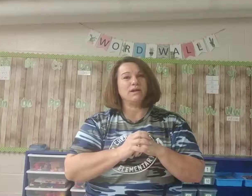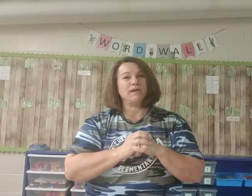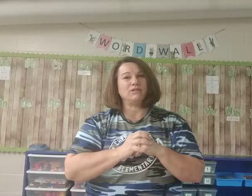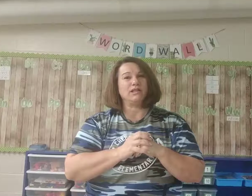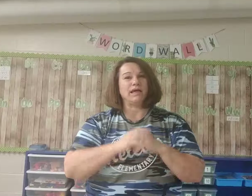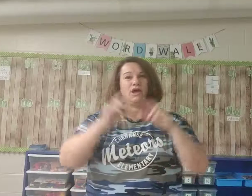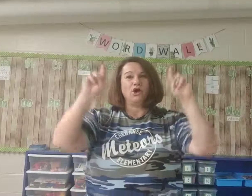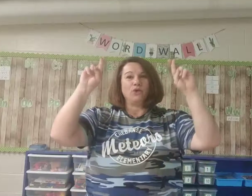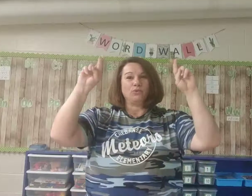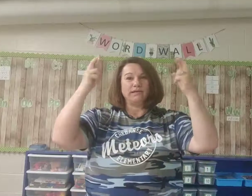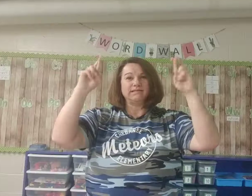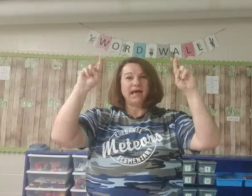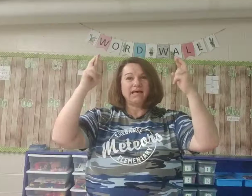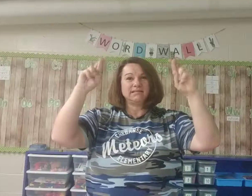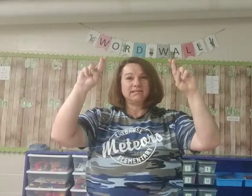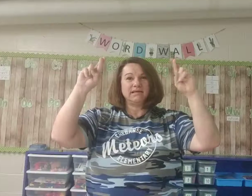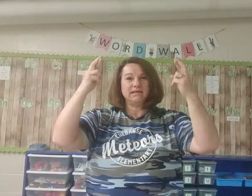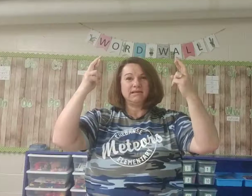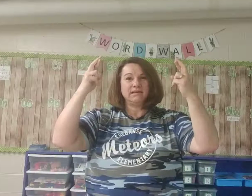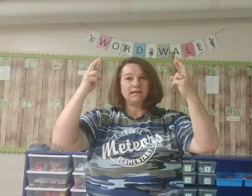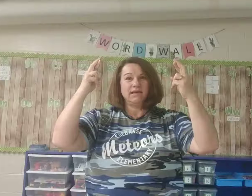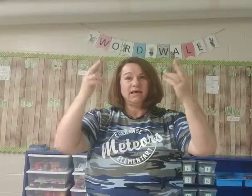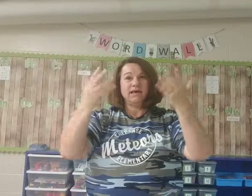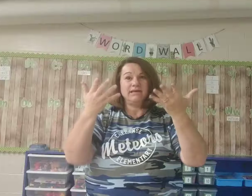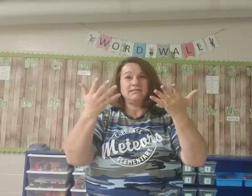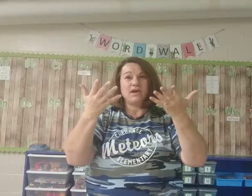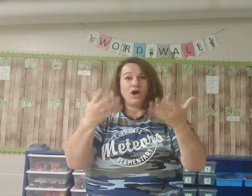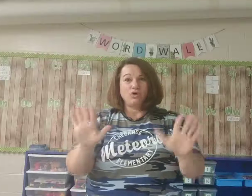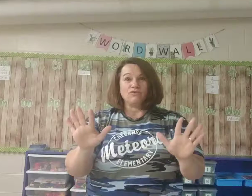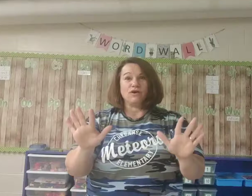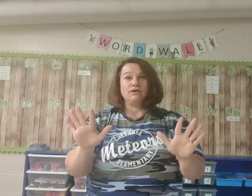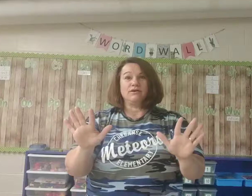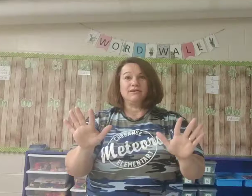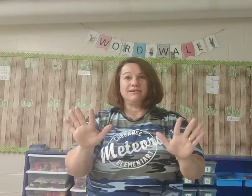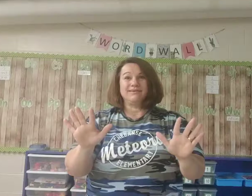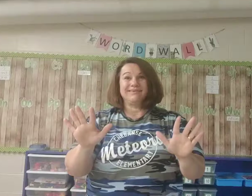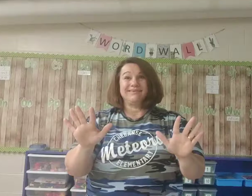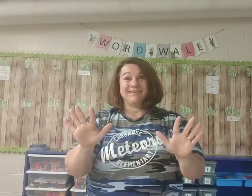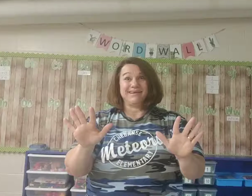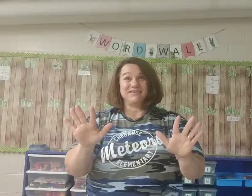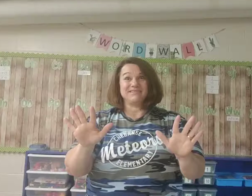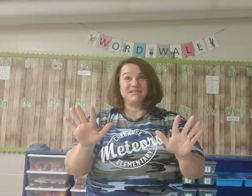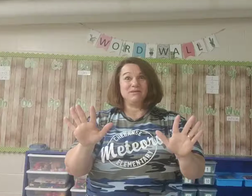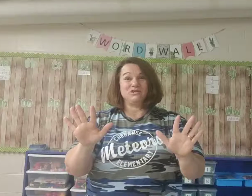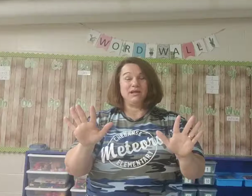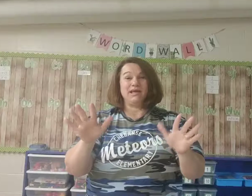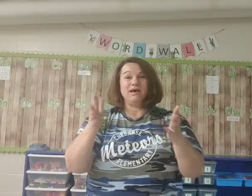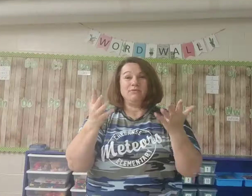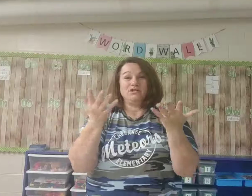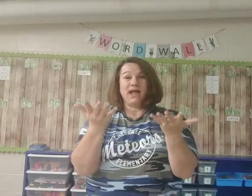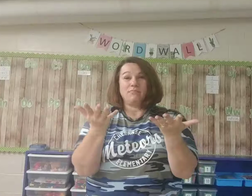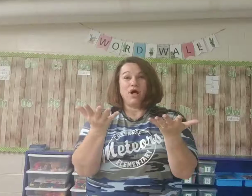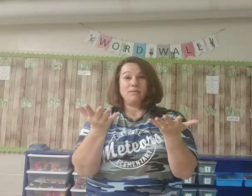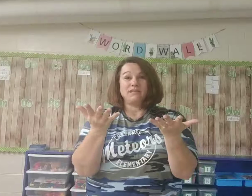what it might look like. Recess is over. I know that's a little bit tricky. Put your palms